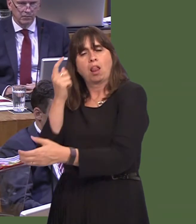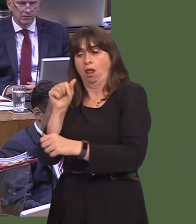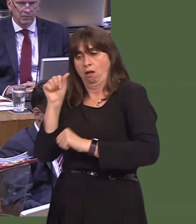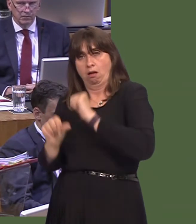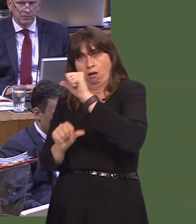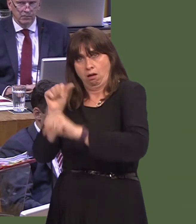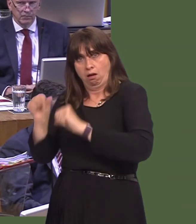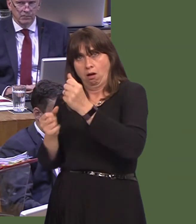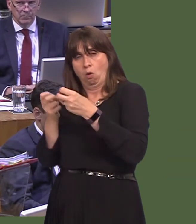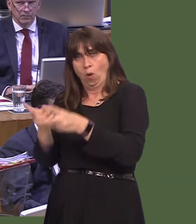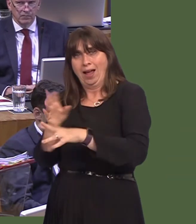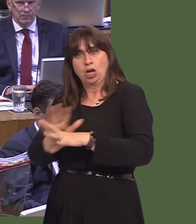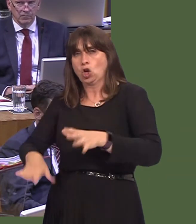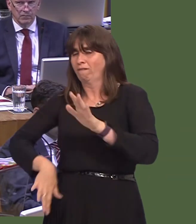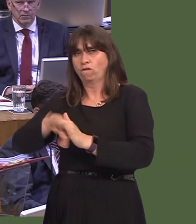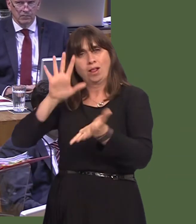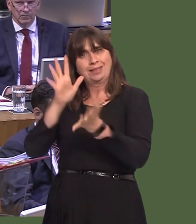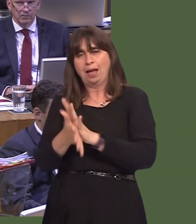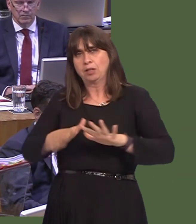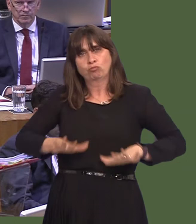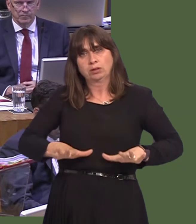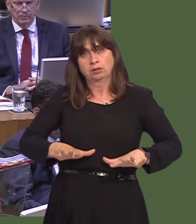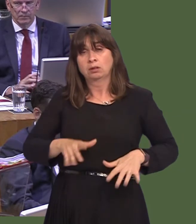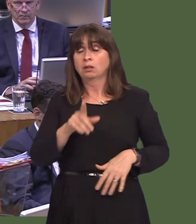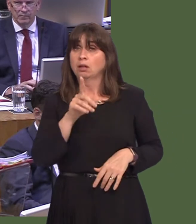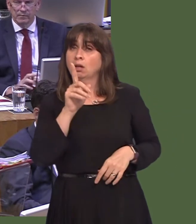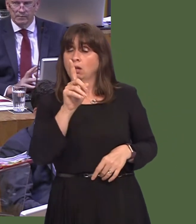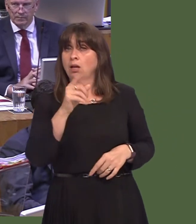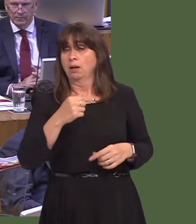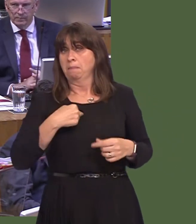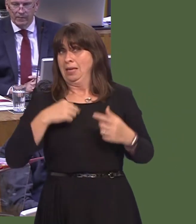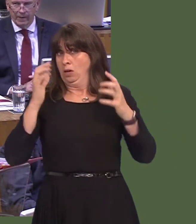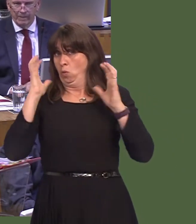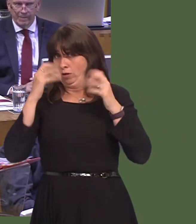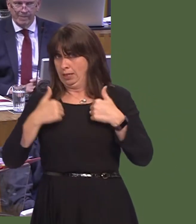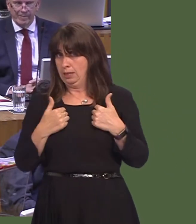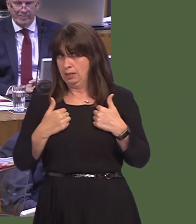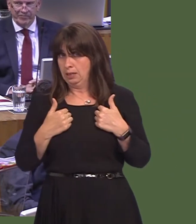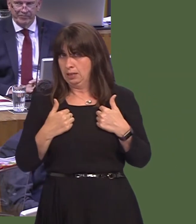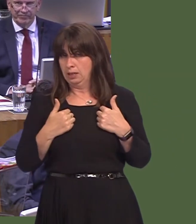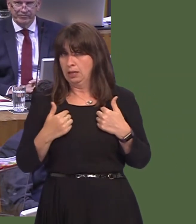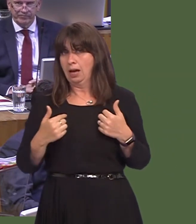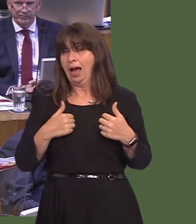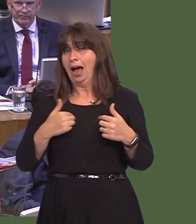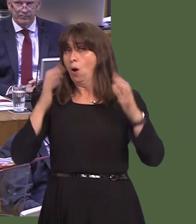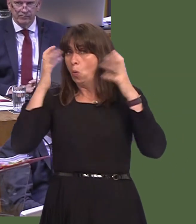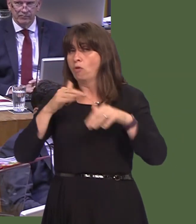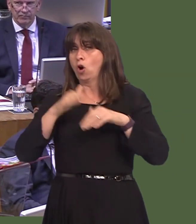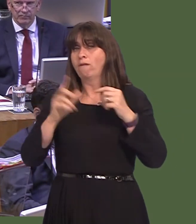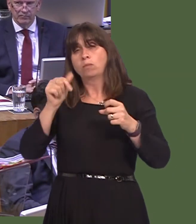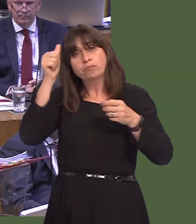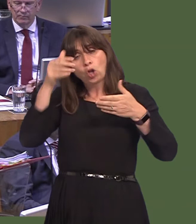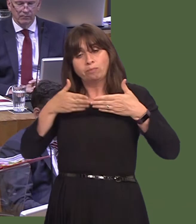rational way possible and not in a way that damages the UK. And I have to say, one of the things that troubles me is that I don't believe the ports are in any way